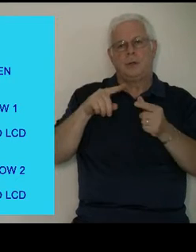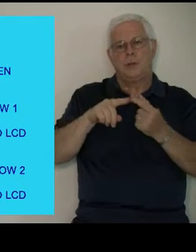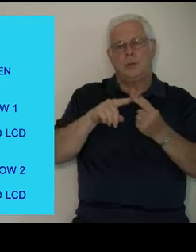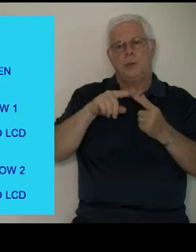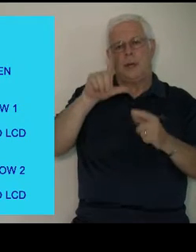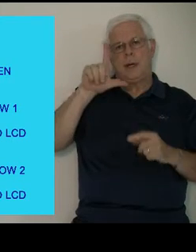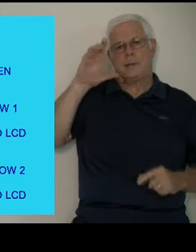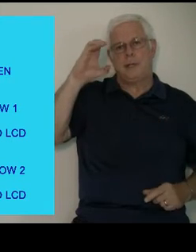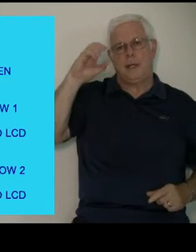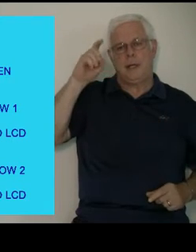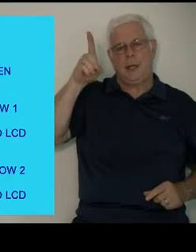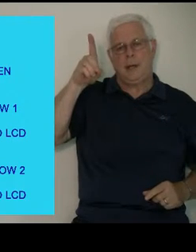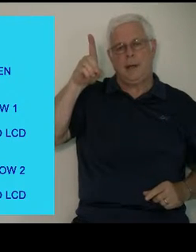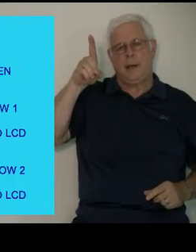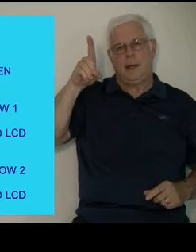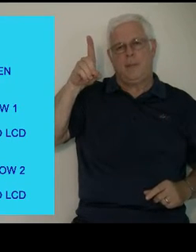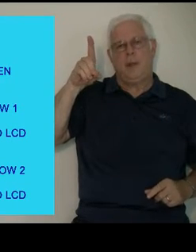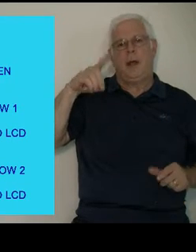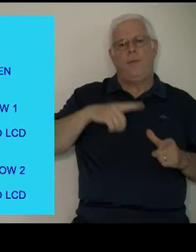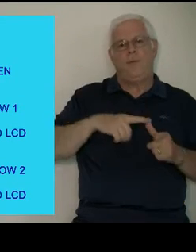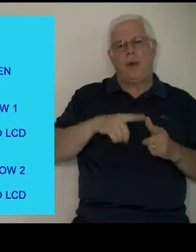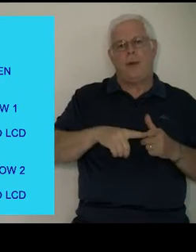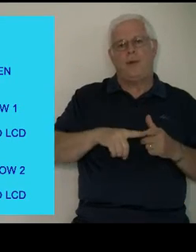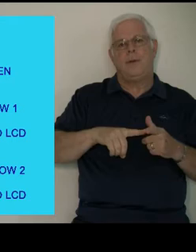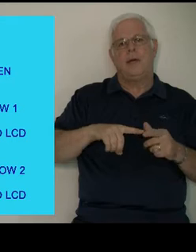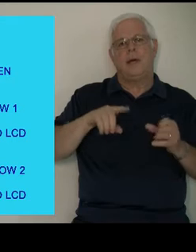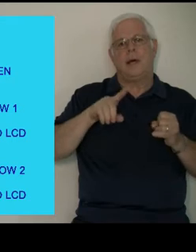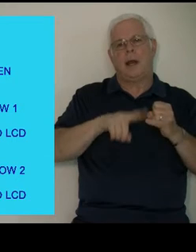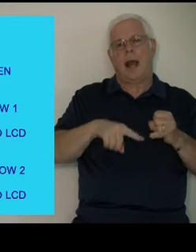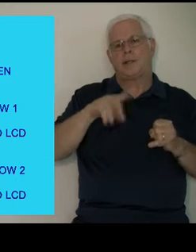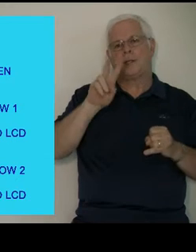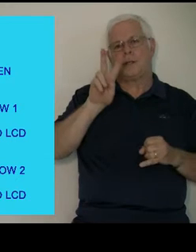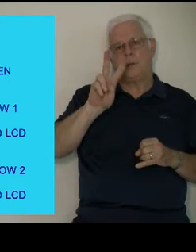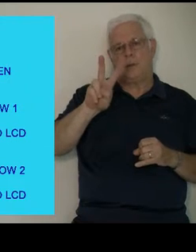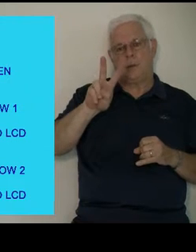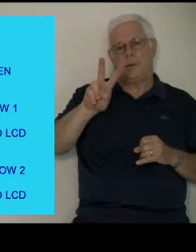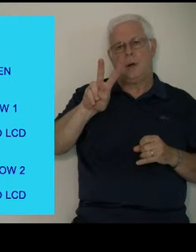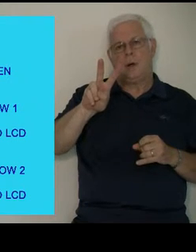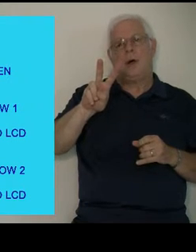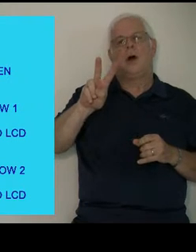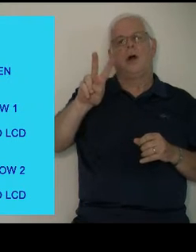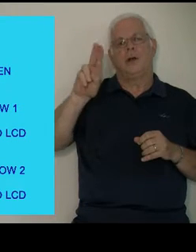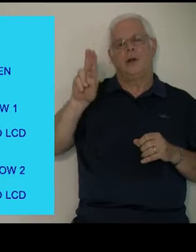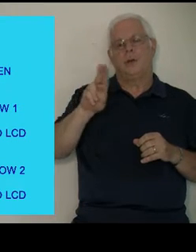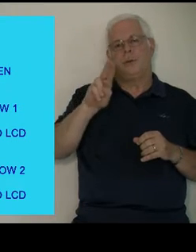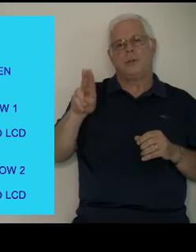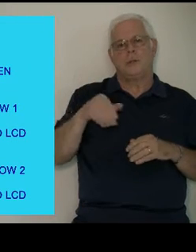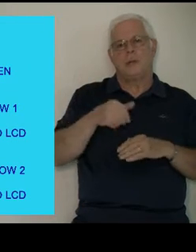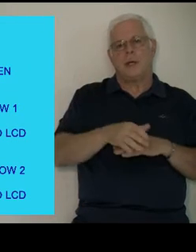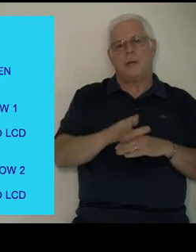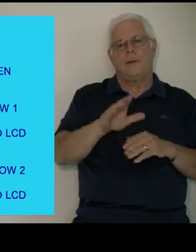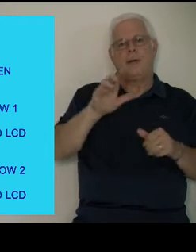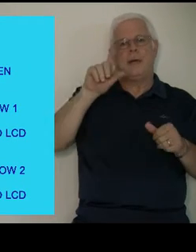to the LCD, and then the last 2 are used to send